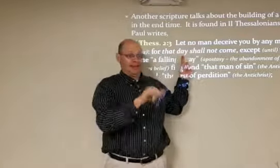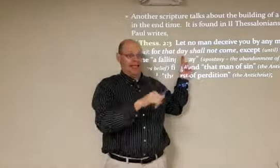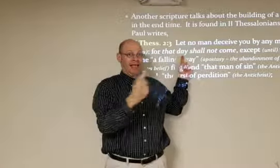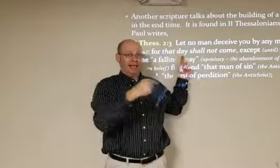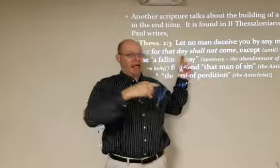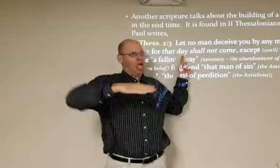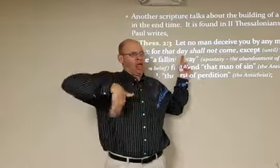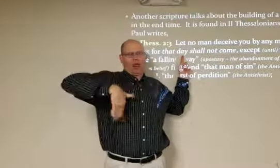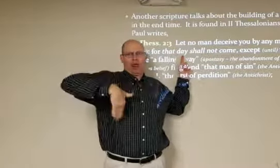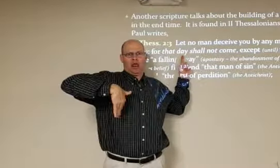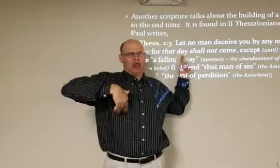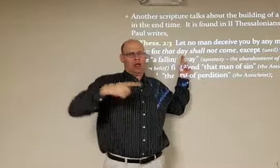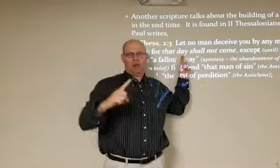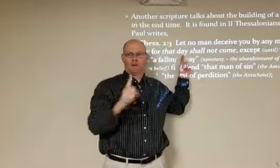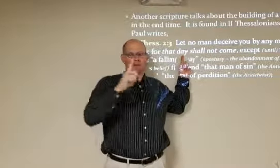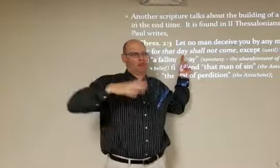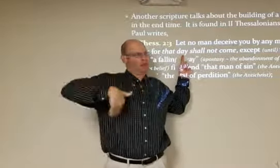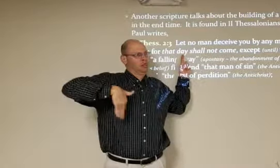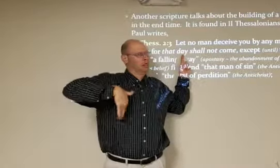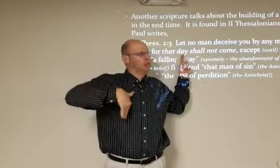For that day shall not come